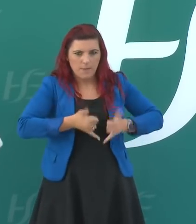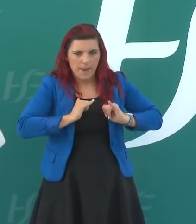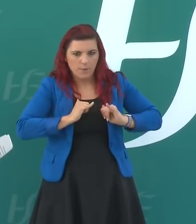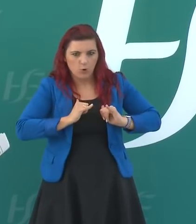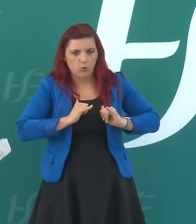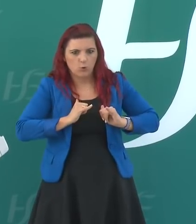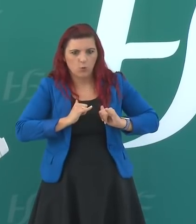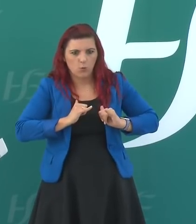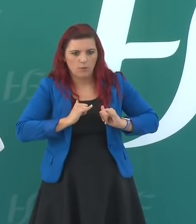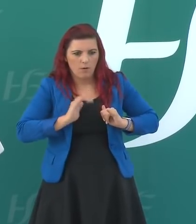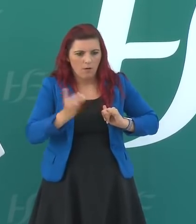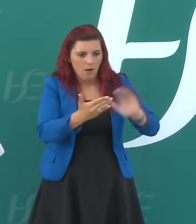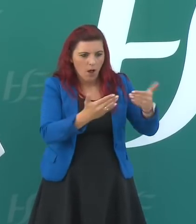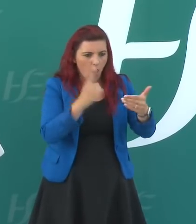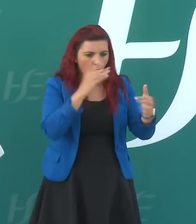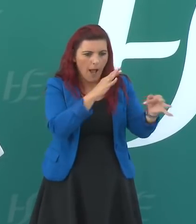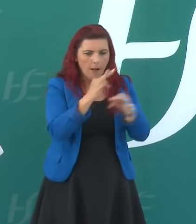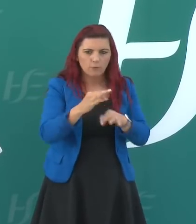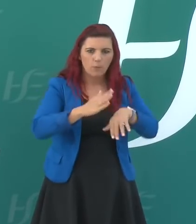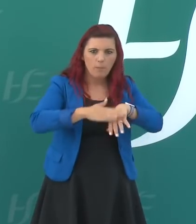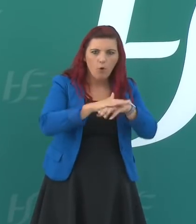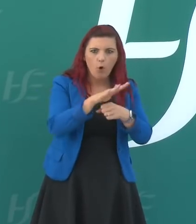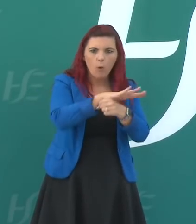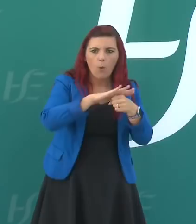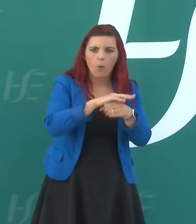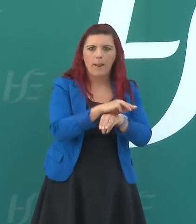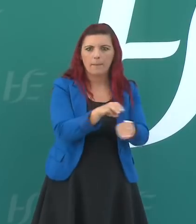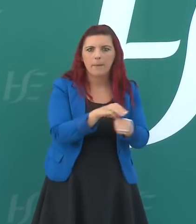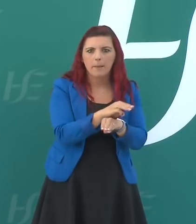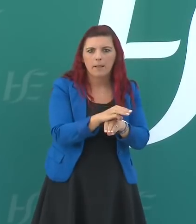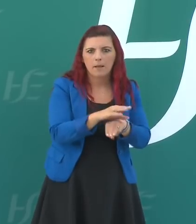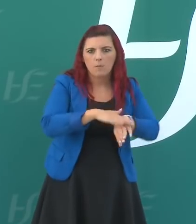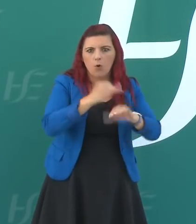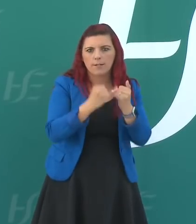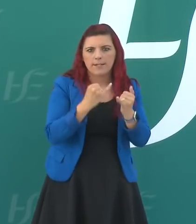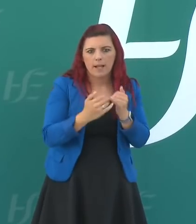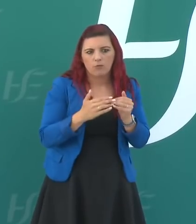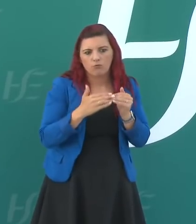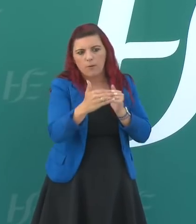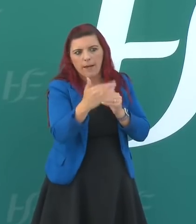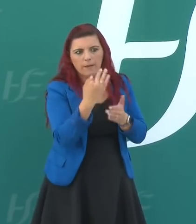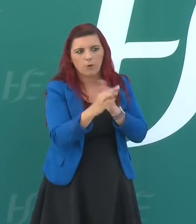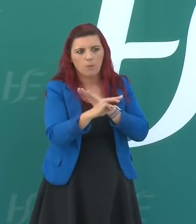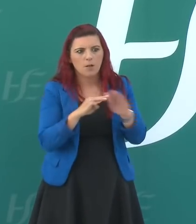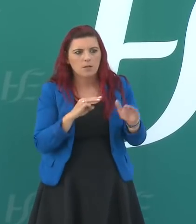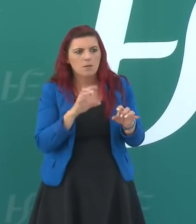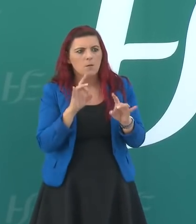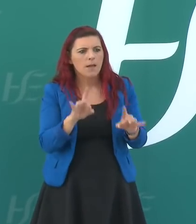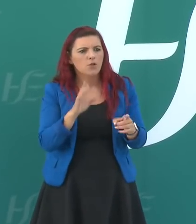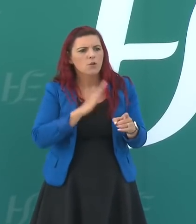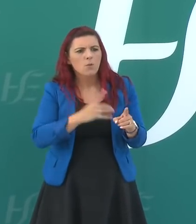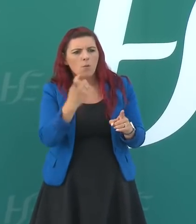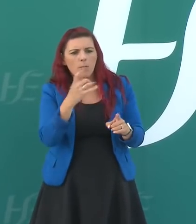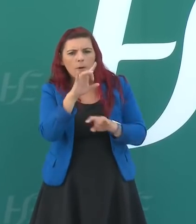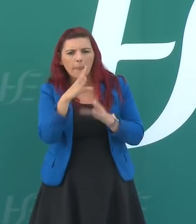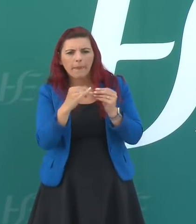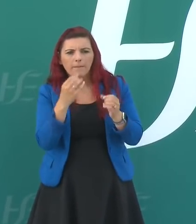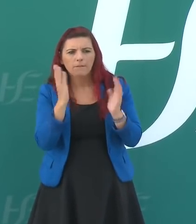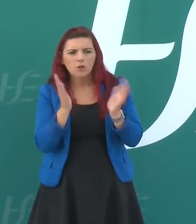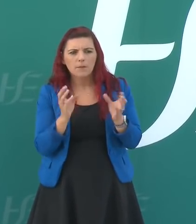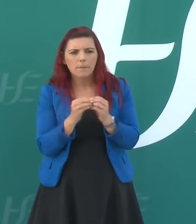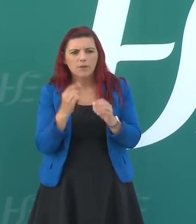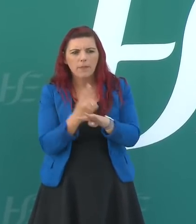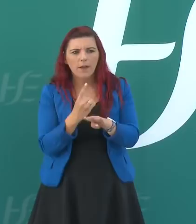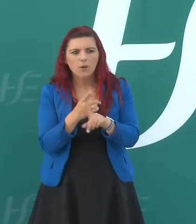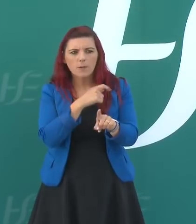around local populations in more detail over the coming, I suppose, months. Thanks. Just on something else you mentioned, and you said, I